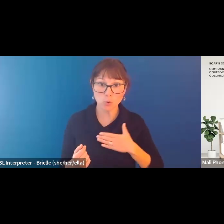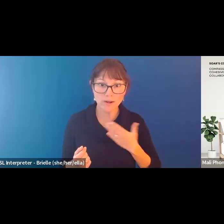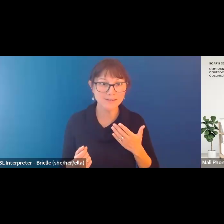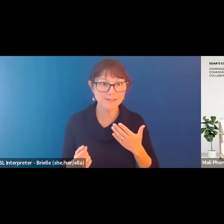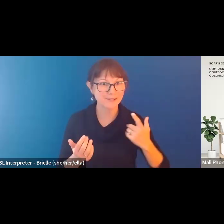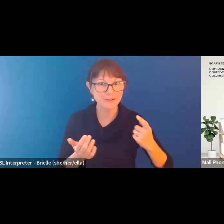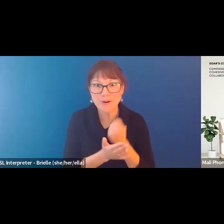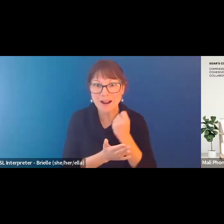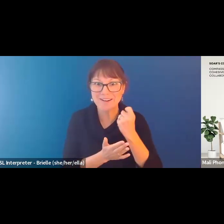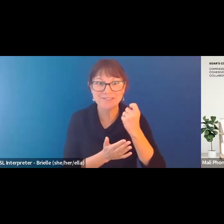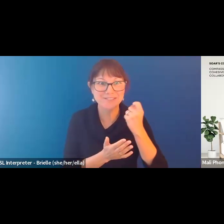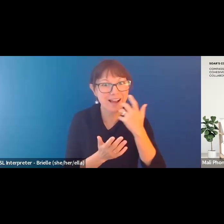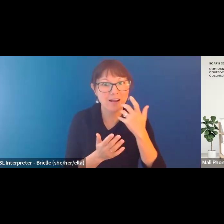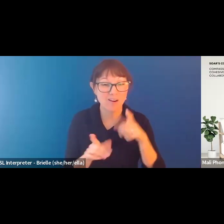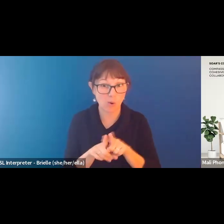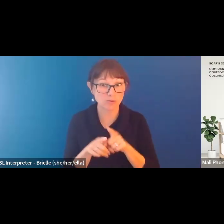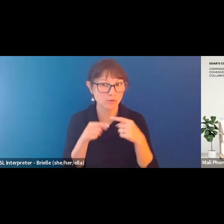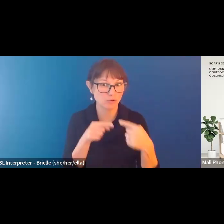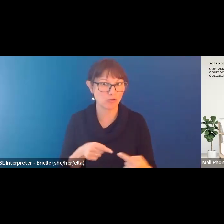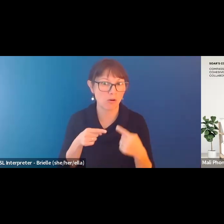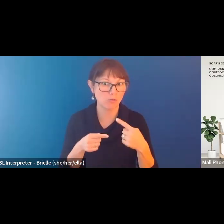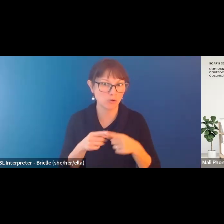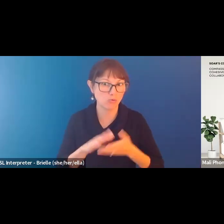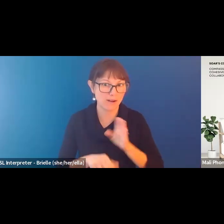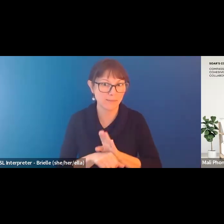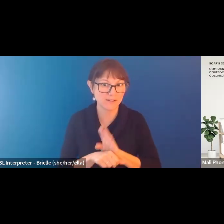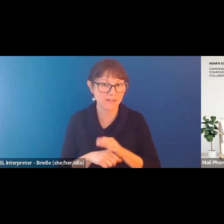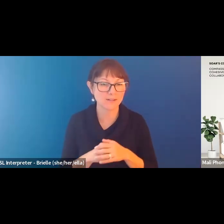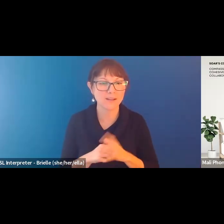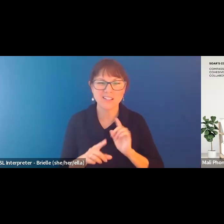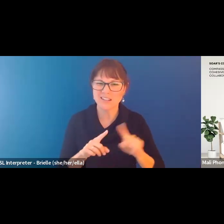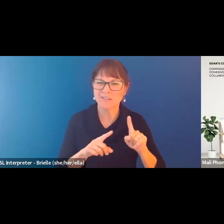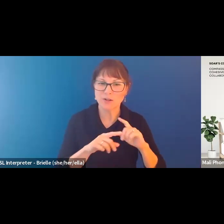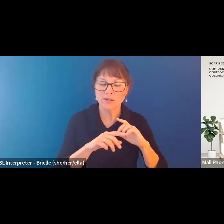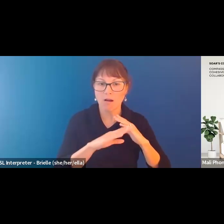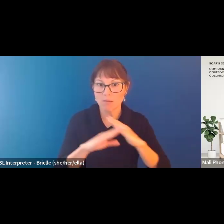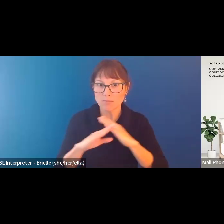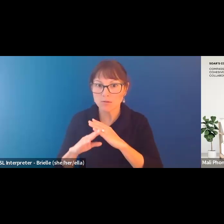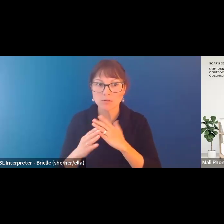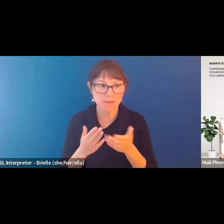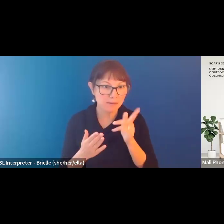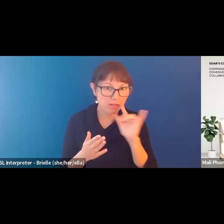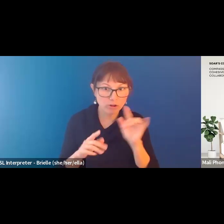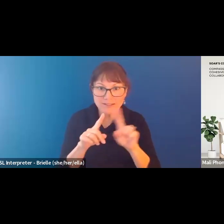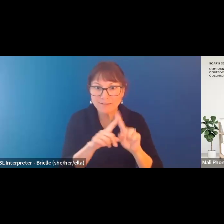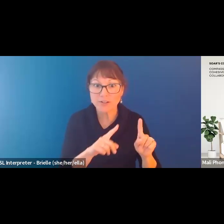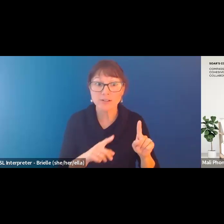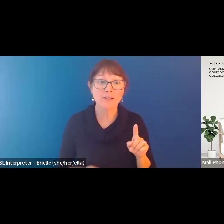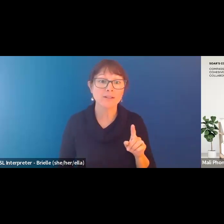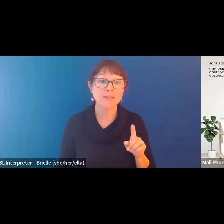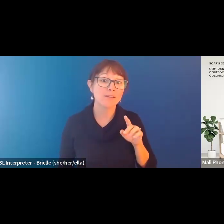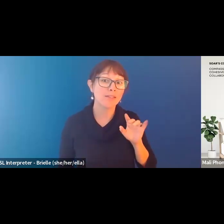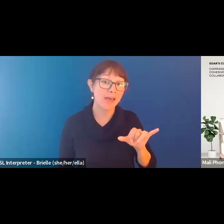triumphs, and the very real struggle of running a business. And while the obstacles we face may take different shapes, the path of